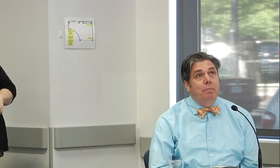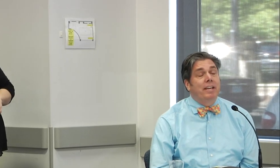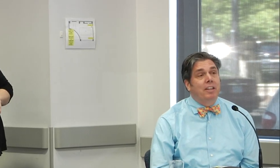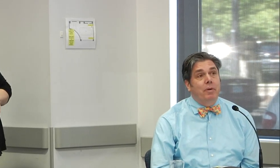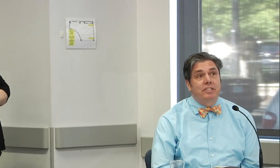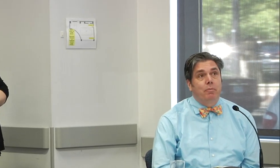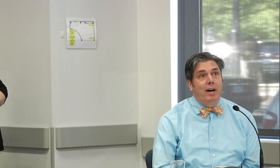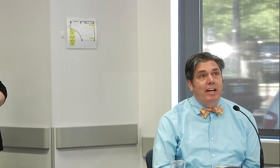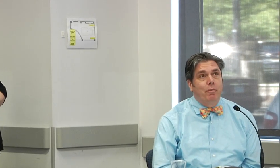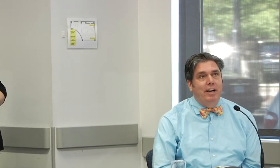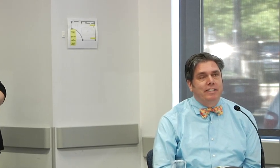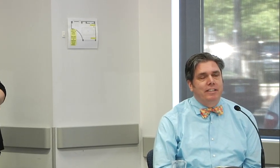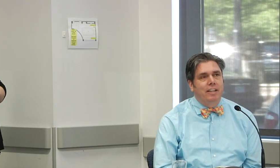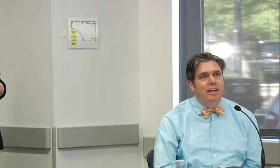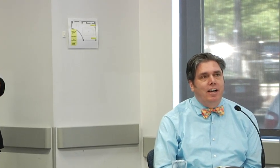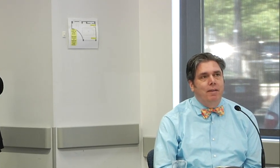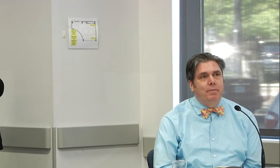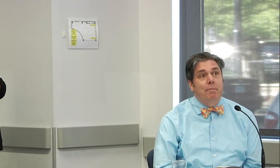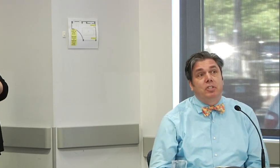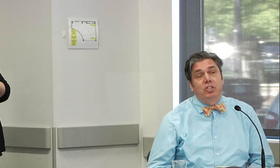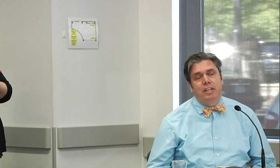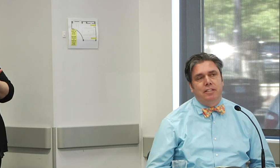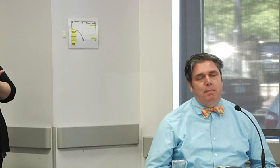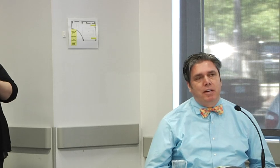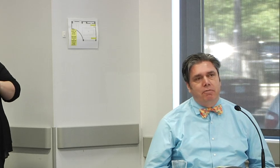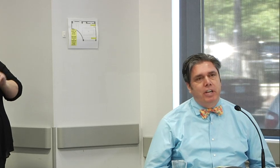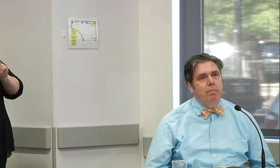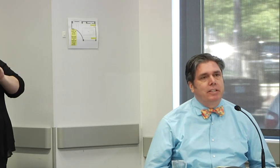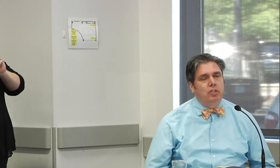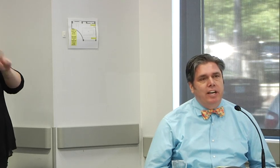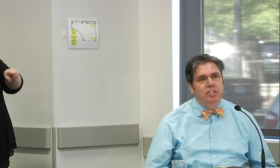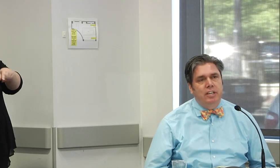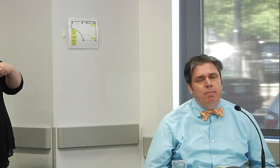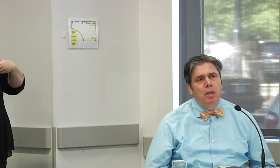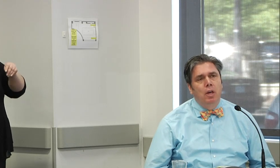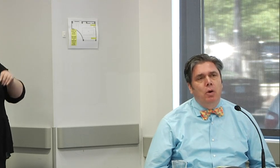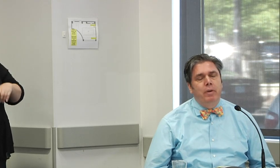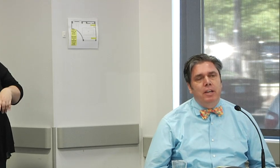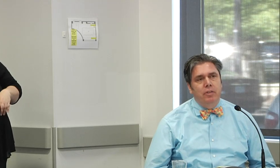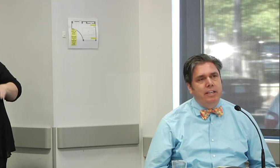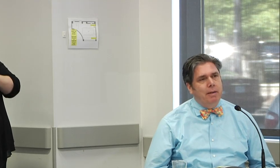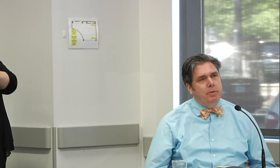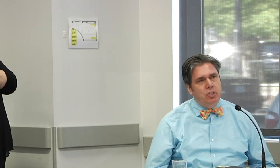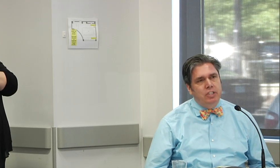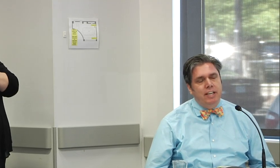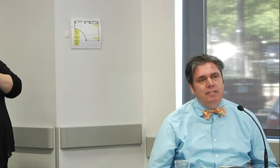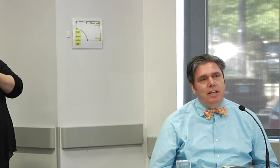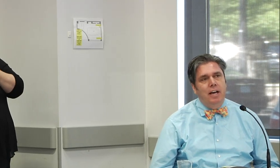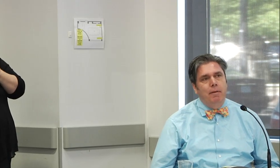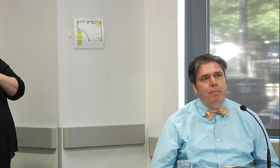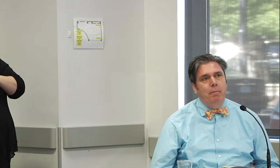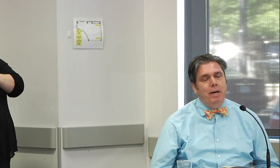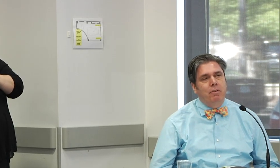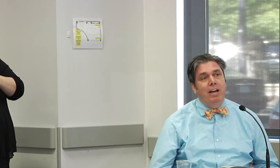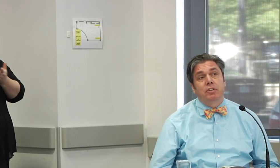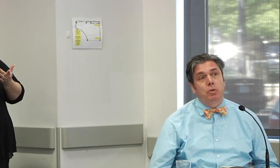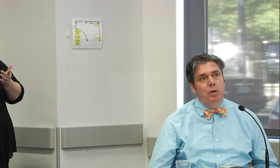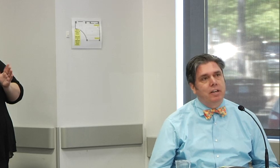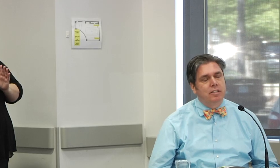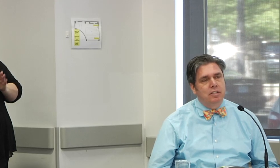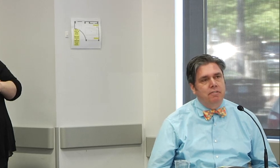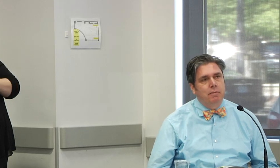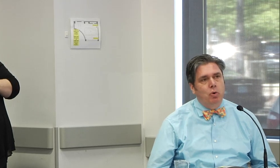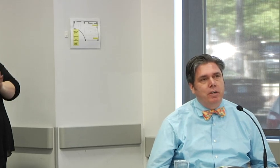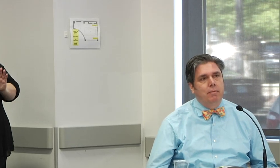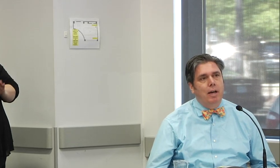Repeating the question, why isn't the temperature checks a part of reopening strategy? We know that temperature checks upon arrival to work can